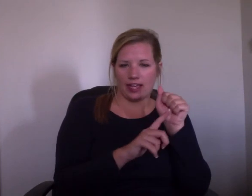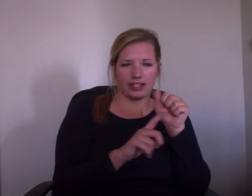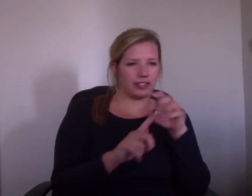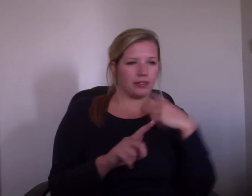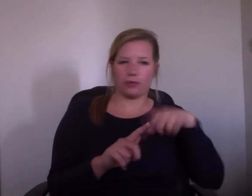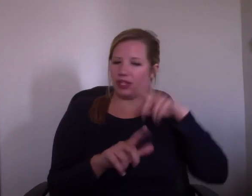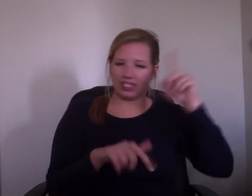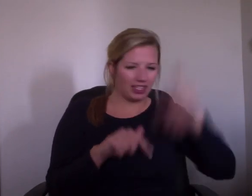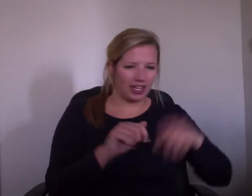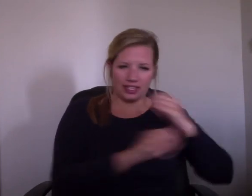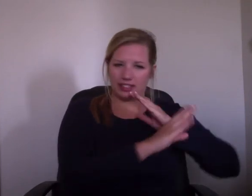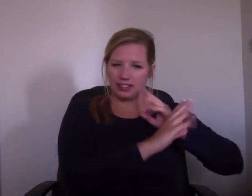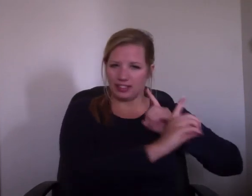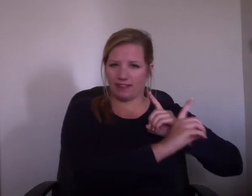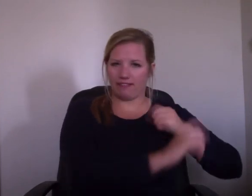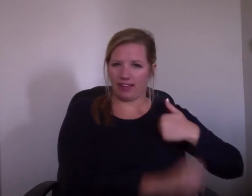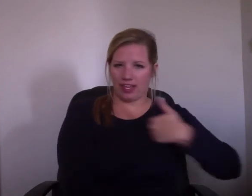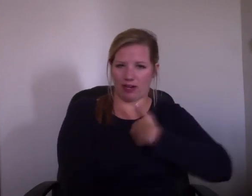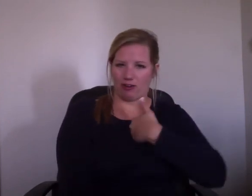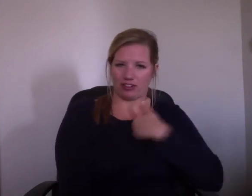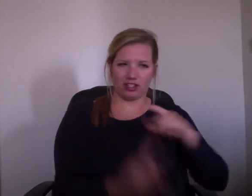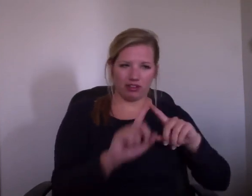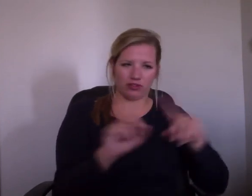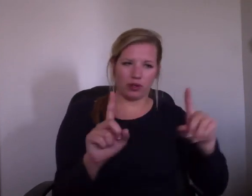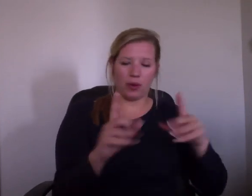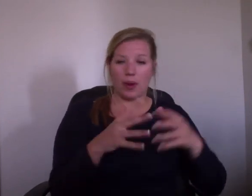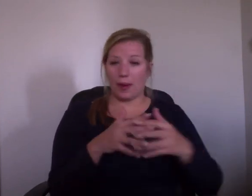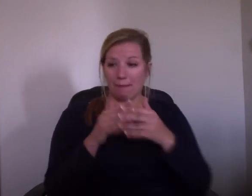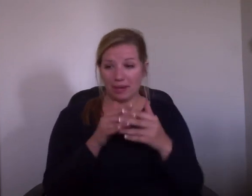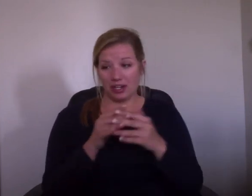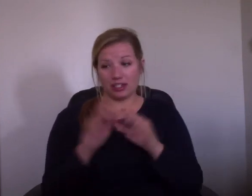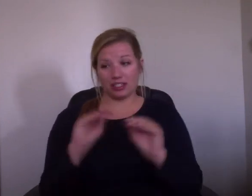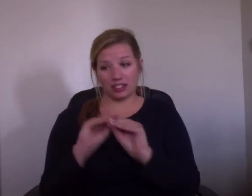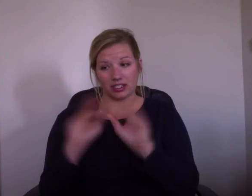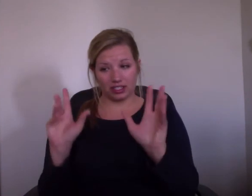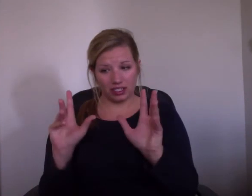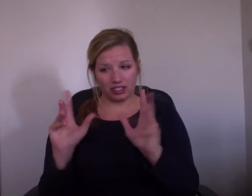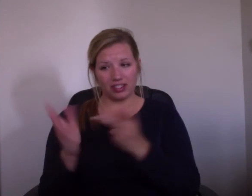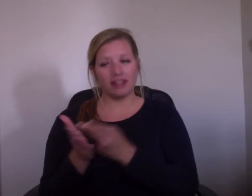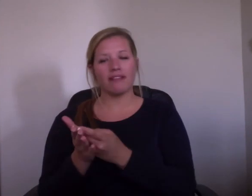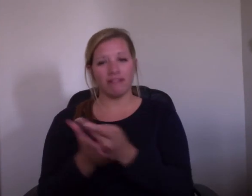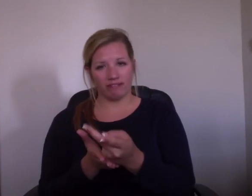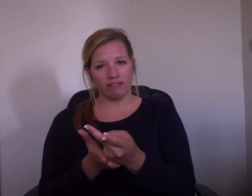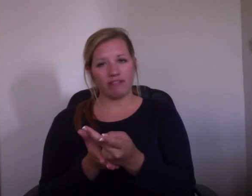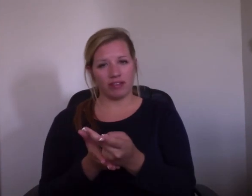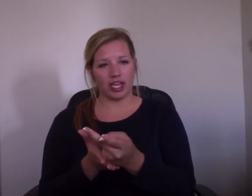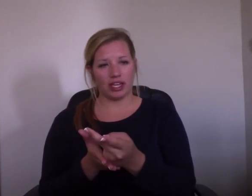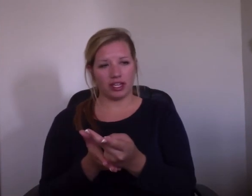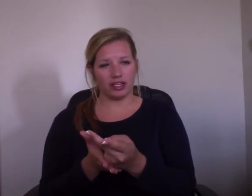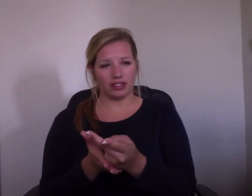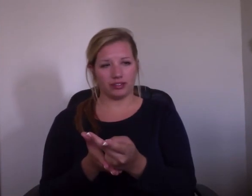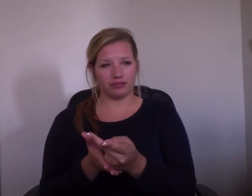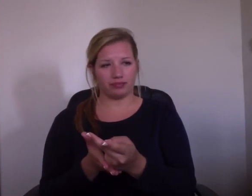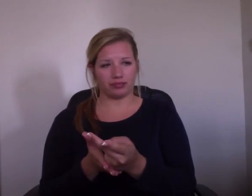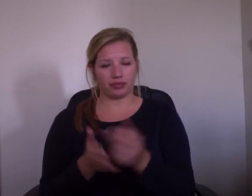Americans viewed that event. This was clearly a failure of American forces, American